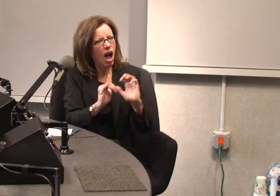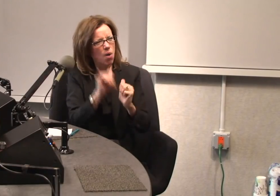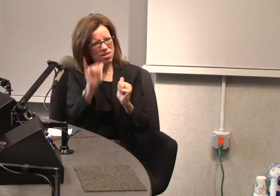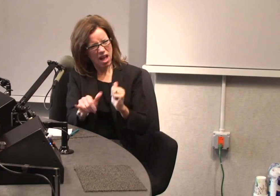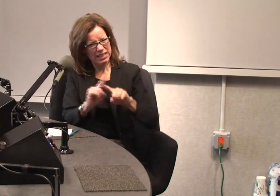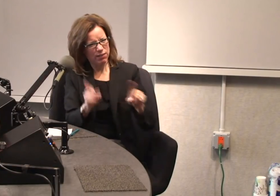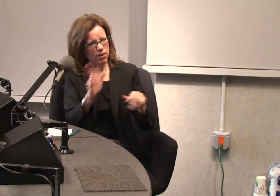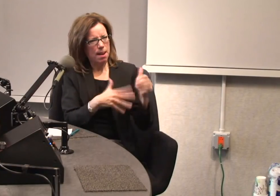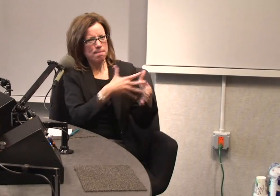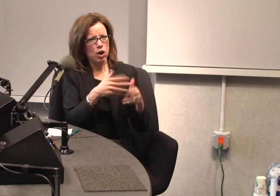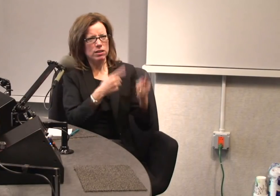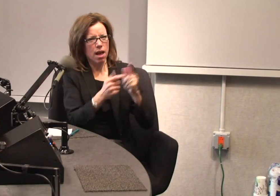American sign language?